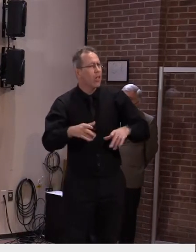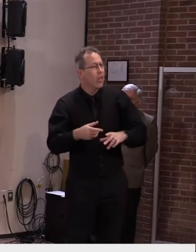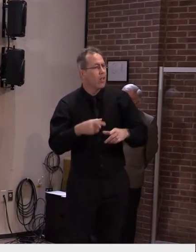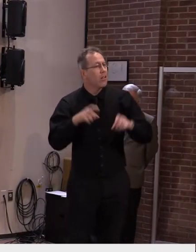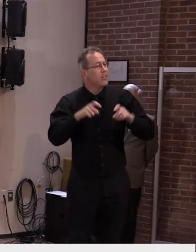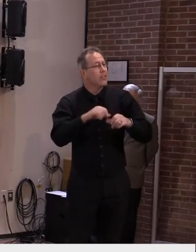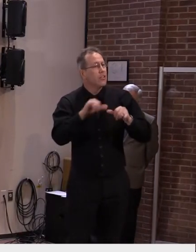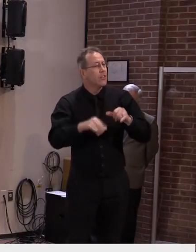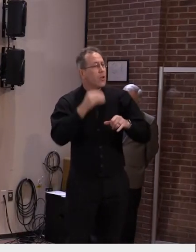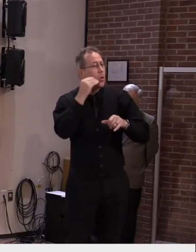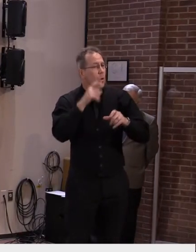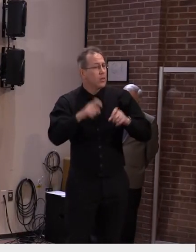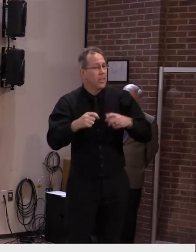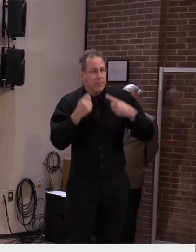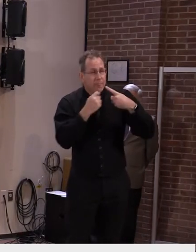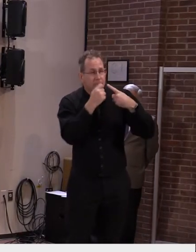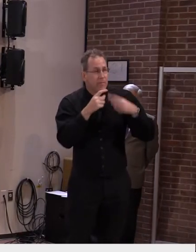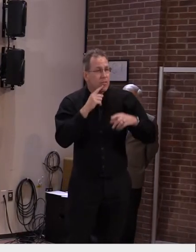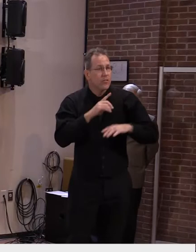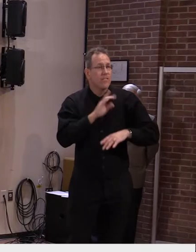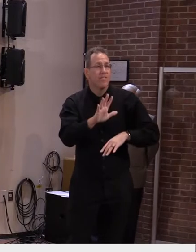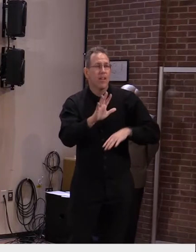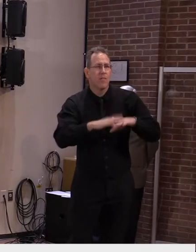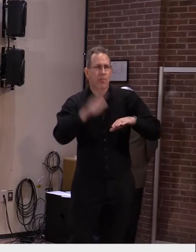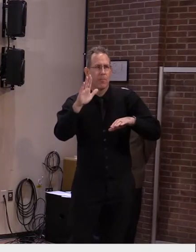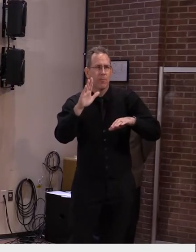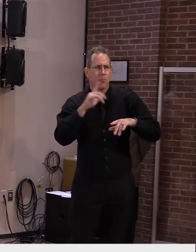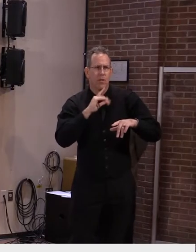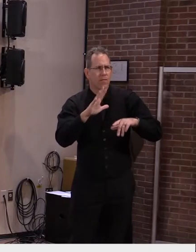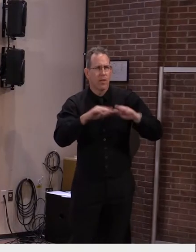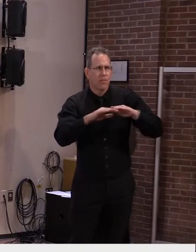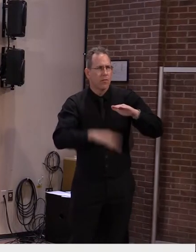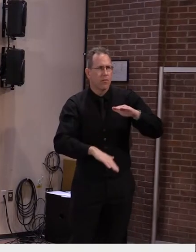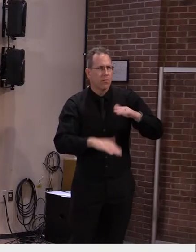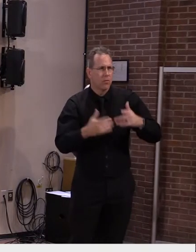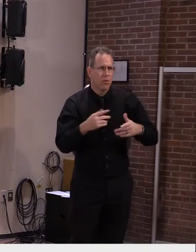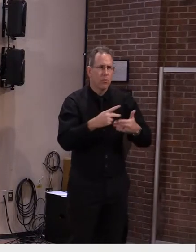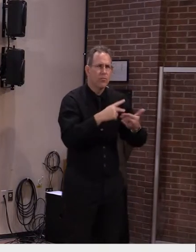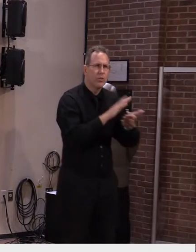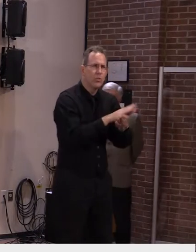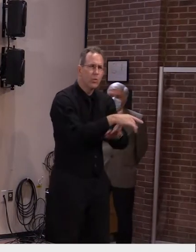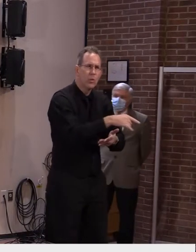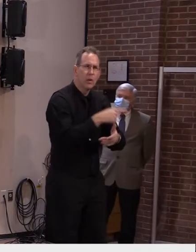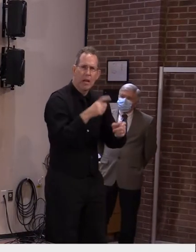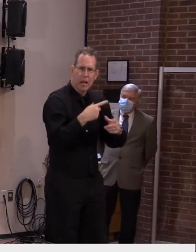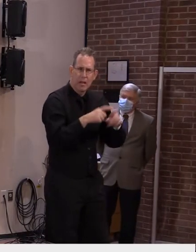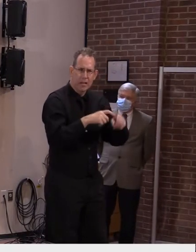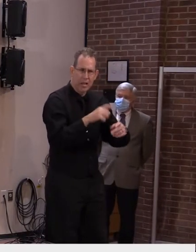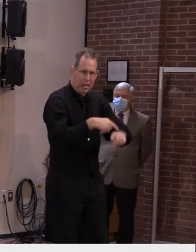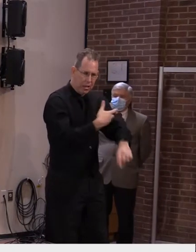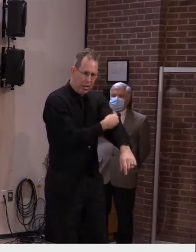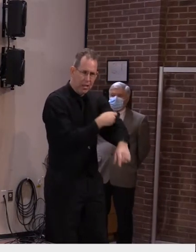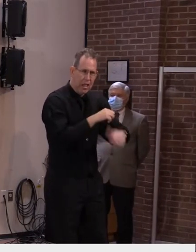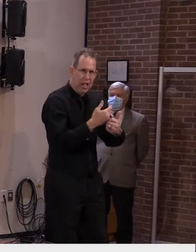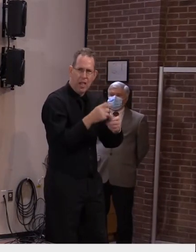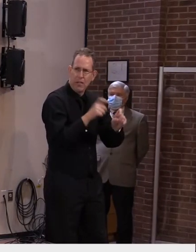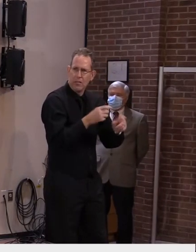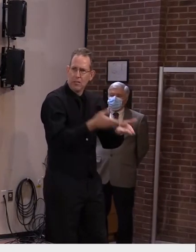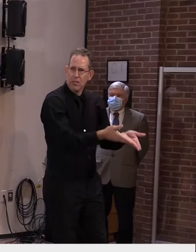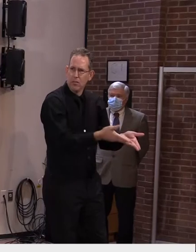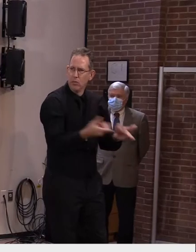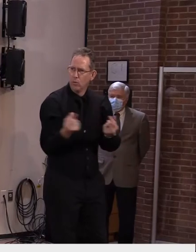Yeah, thanks. We are working on extending test to stay down to the 4-year-old population and also for